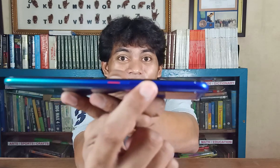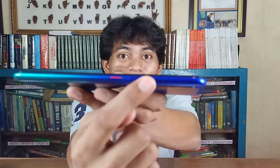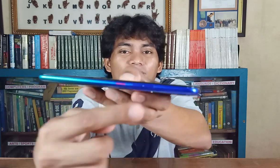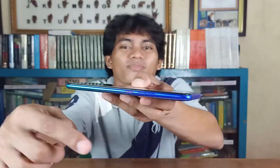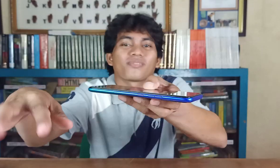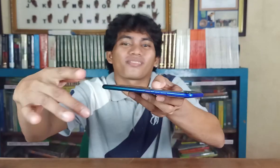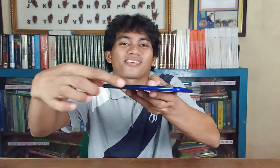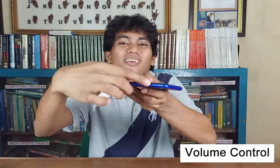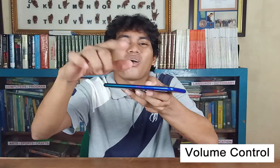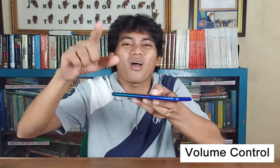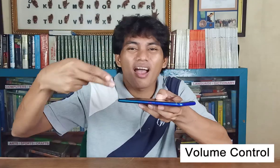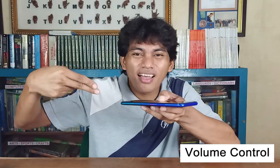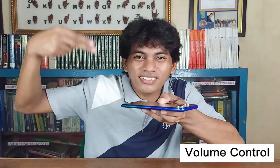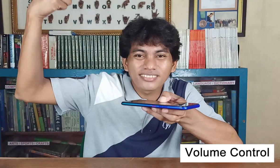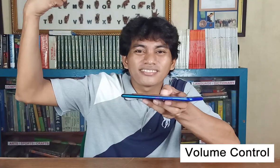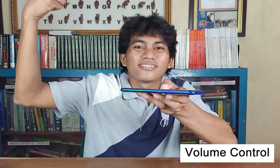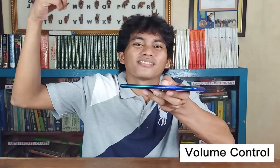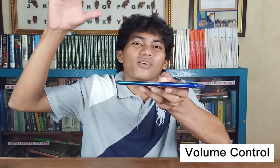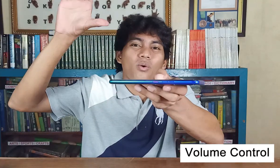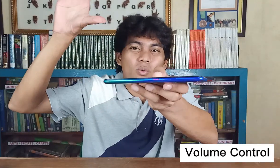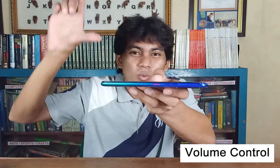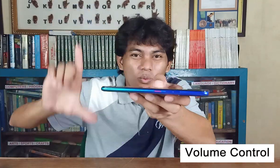and we also have the sound volume controls.